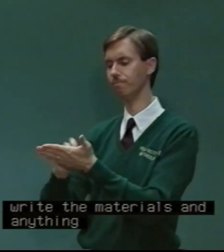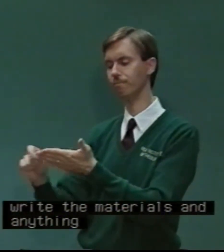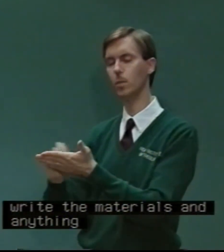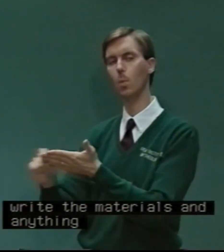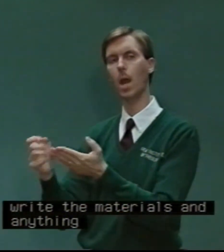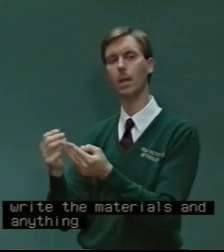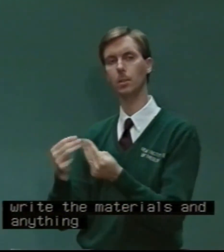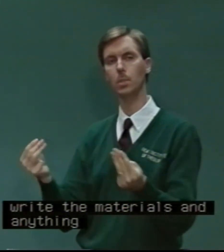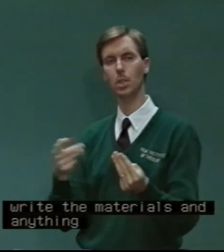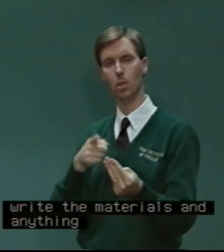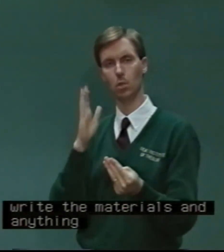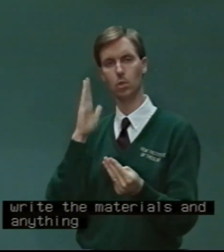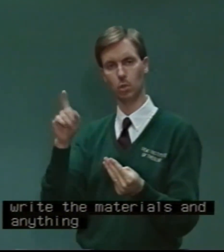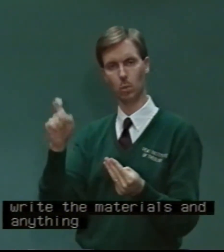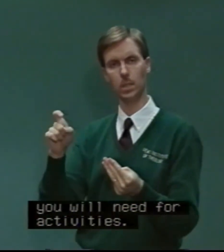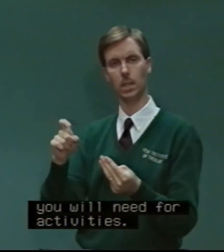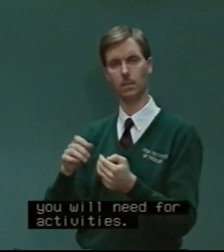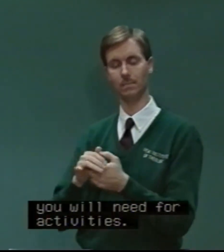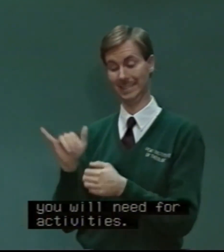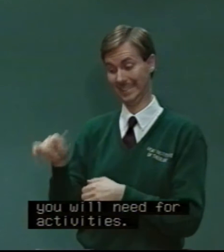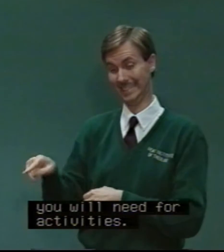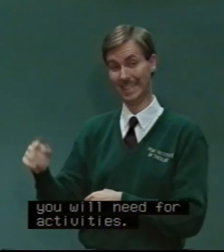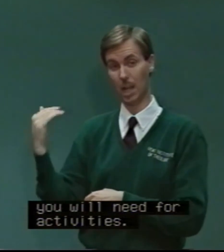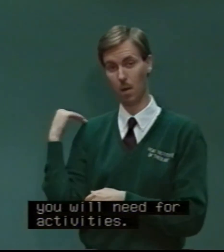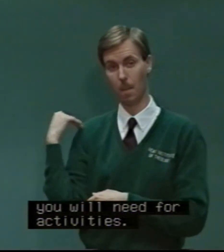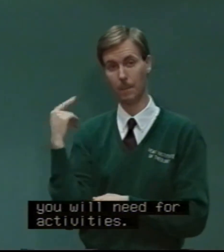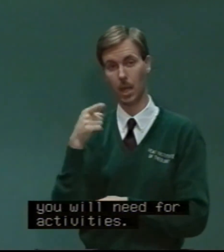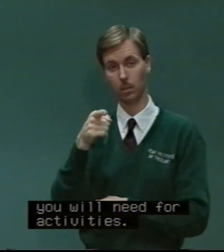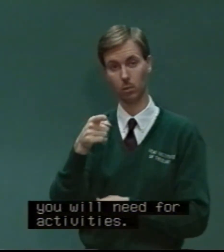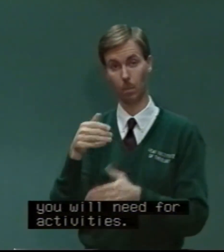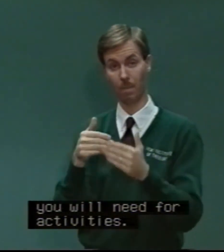Write the materials and anything you will need for activities.